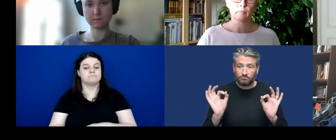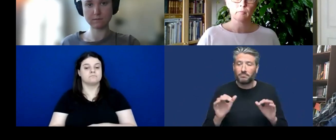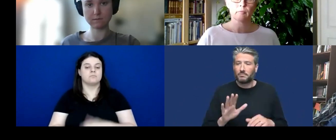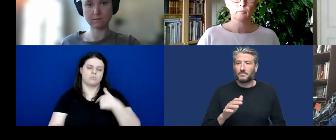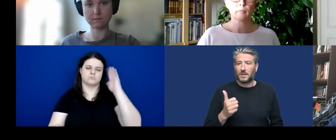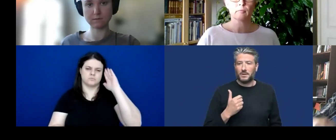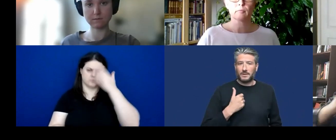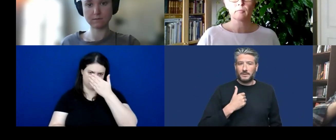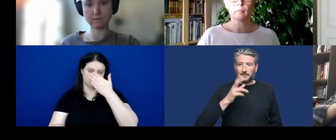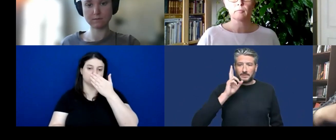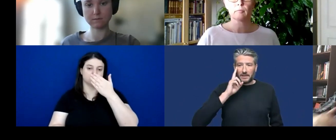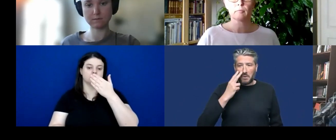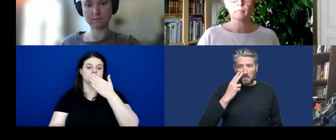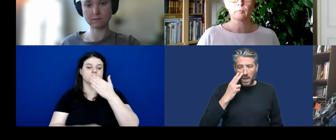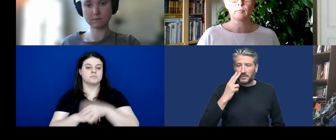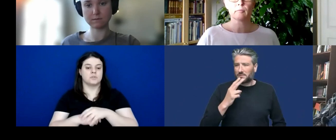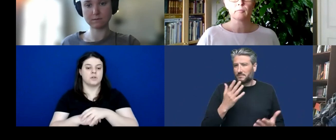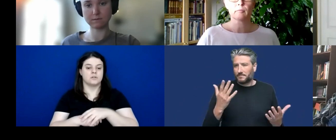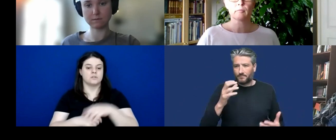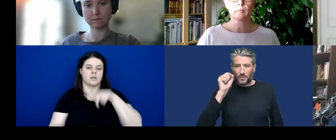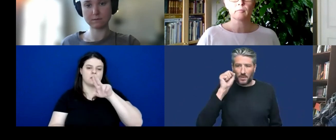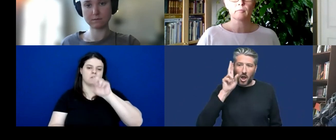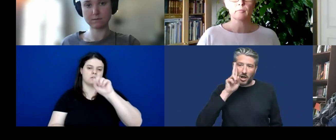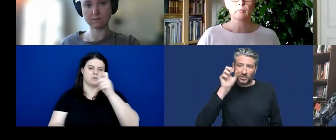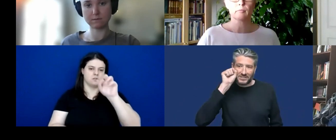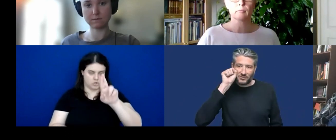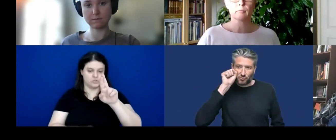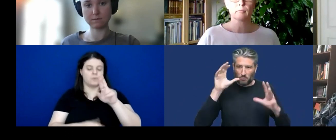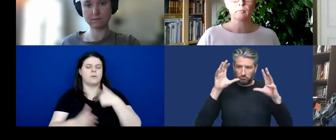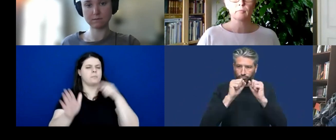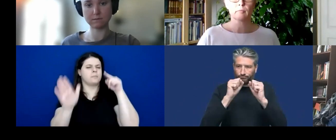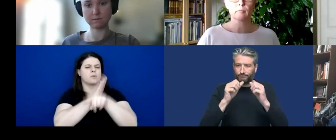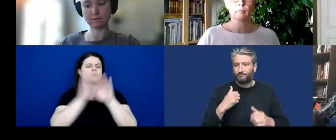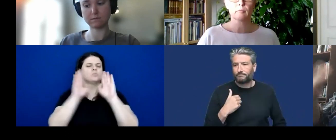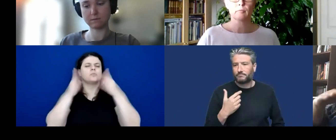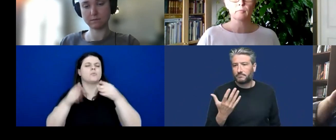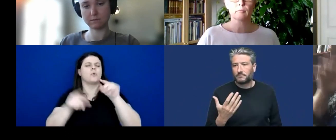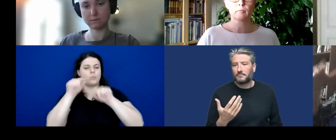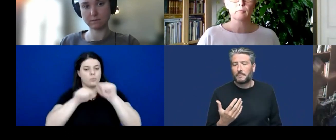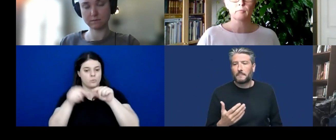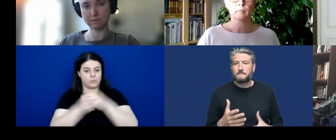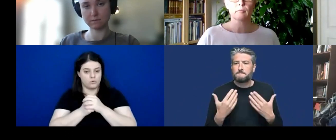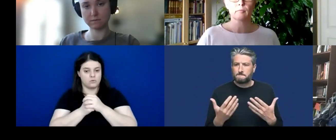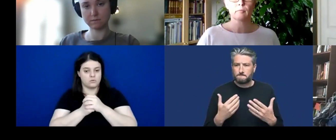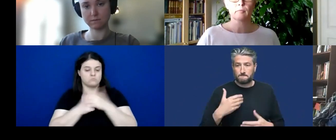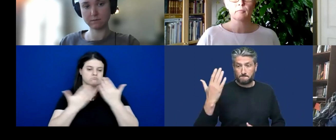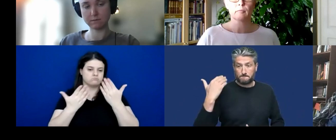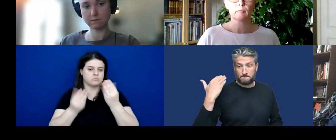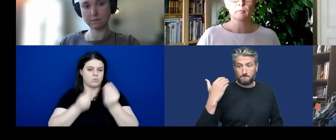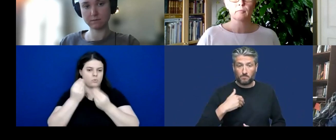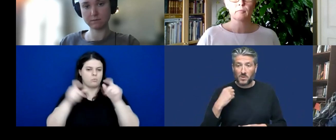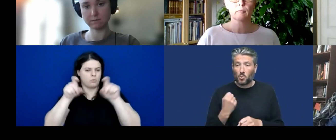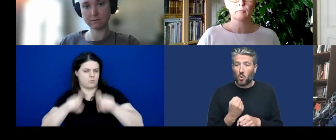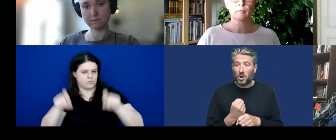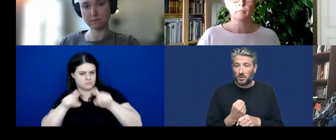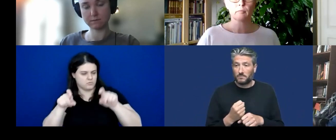Usher's syndrome, and I'm using social haptic communication. But my question specifically, originally I was in computers,